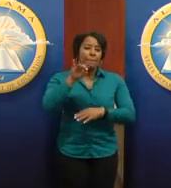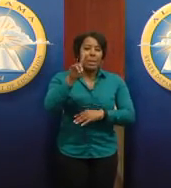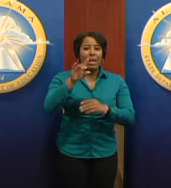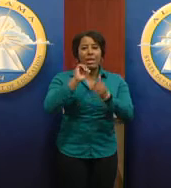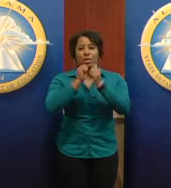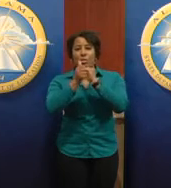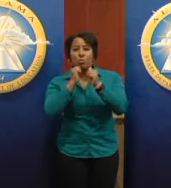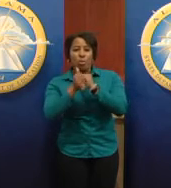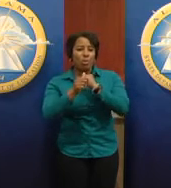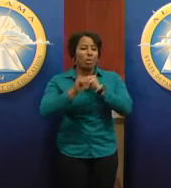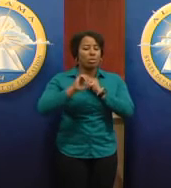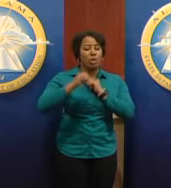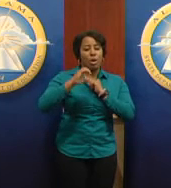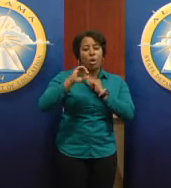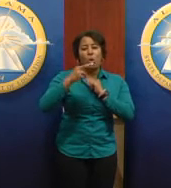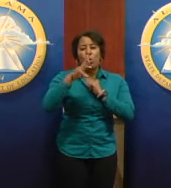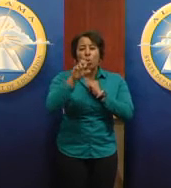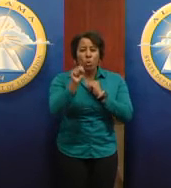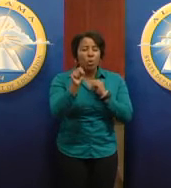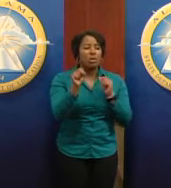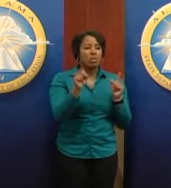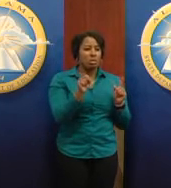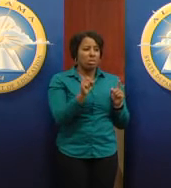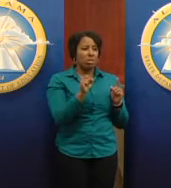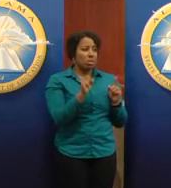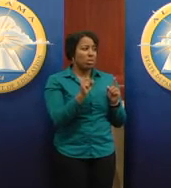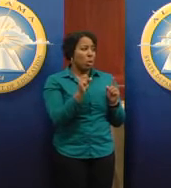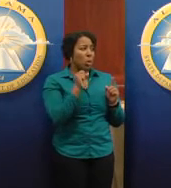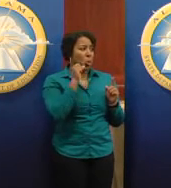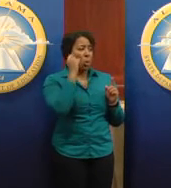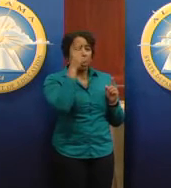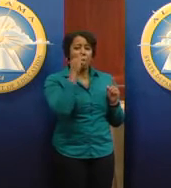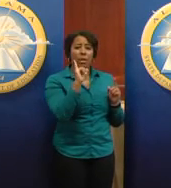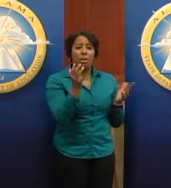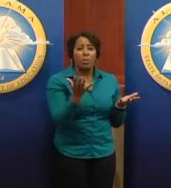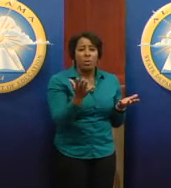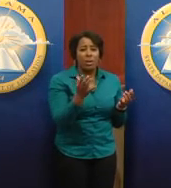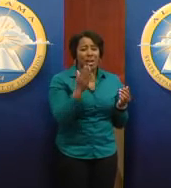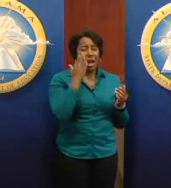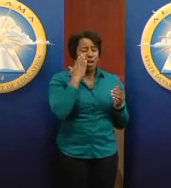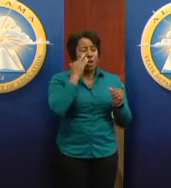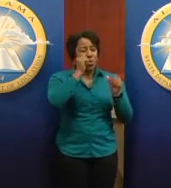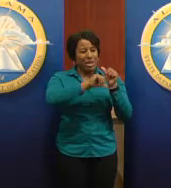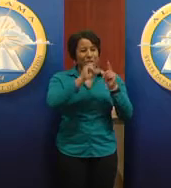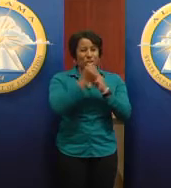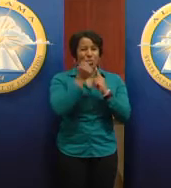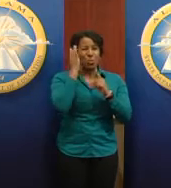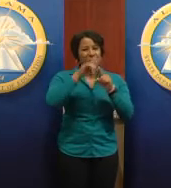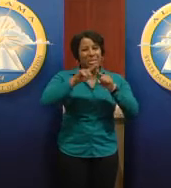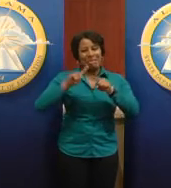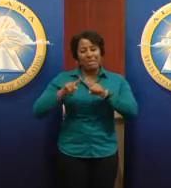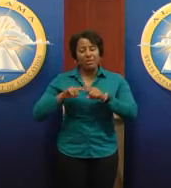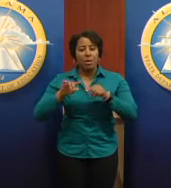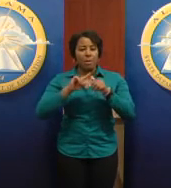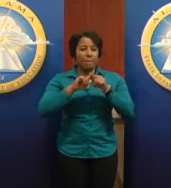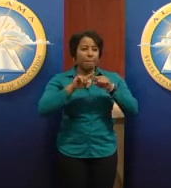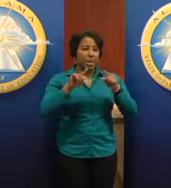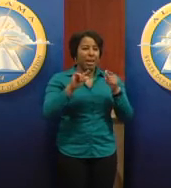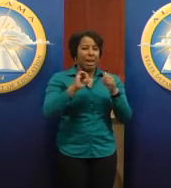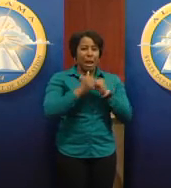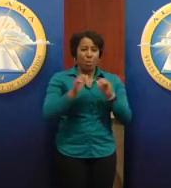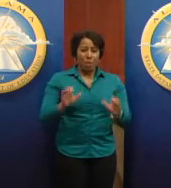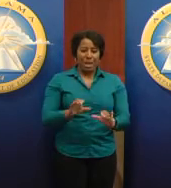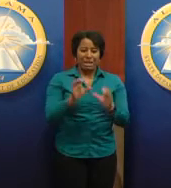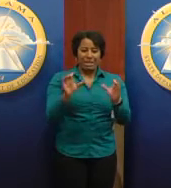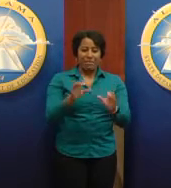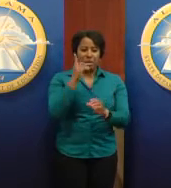sports. What will those be looking like for this fall? I know we said every situation is going to be different, but how will those extracurricular activities be